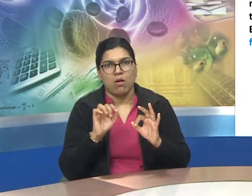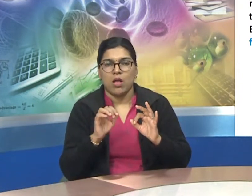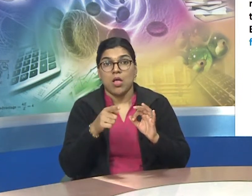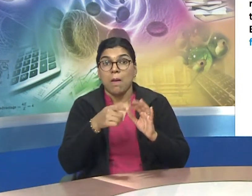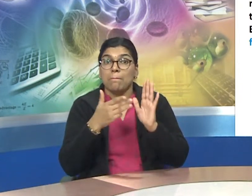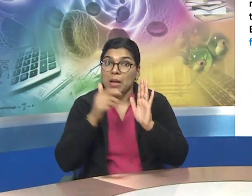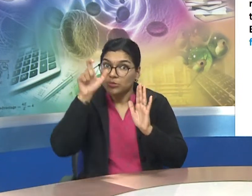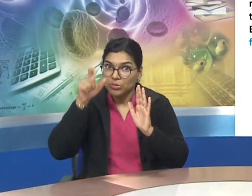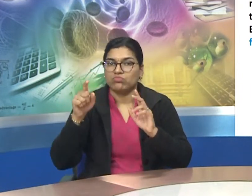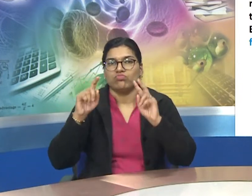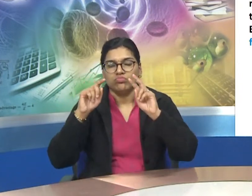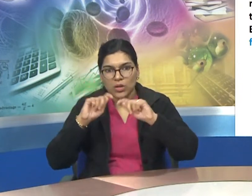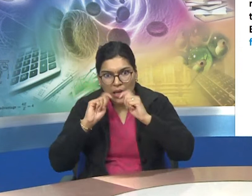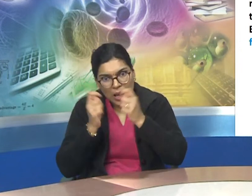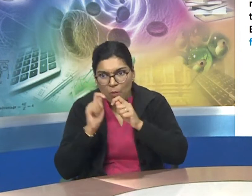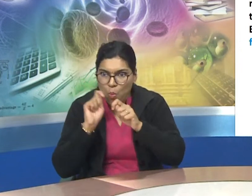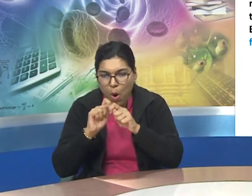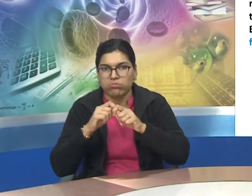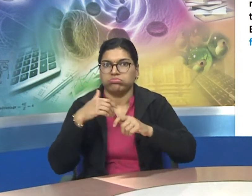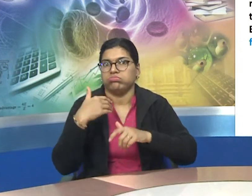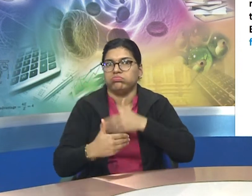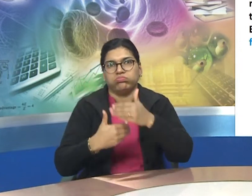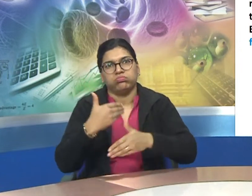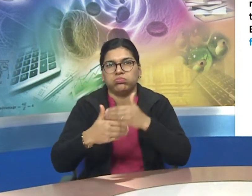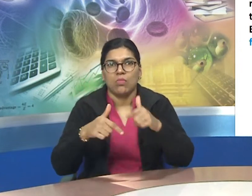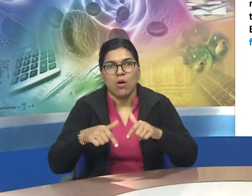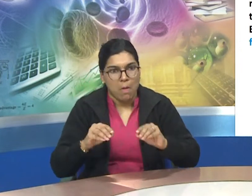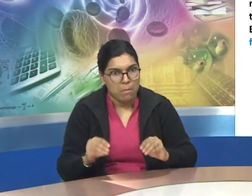all use.